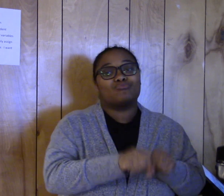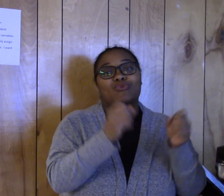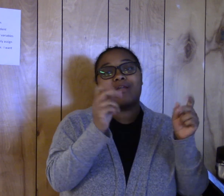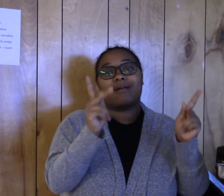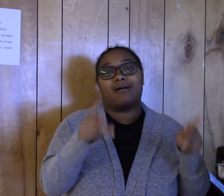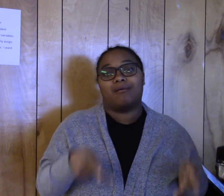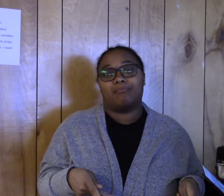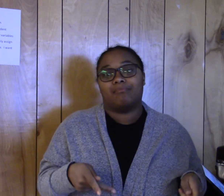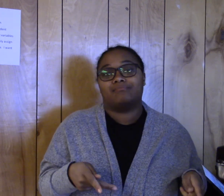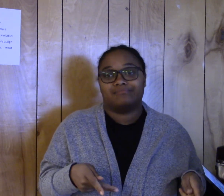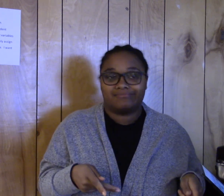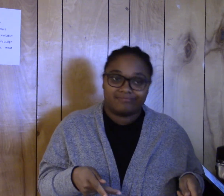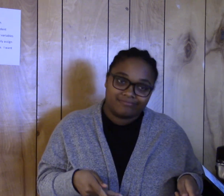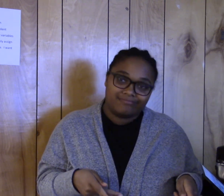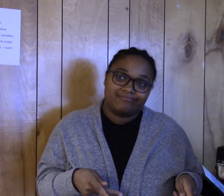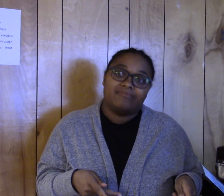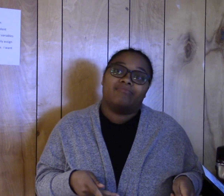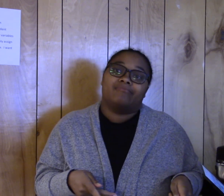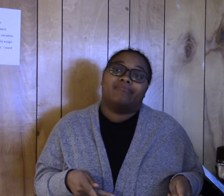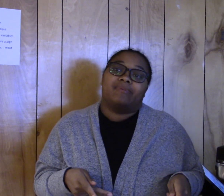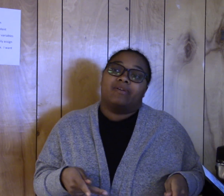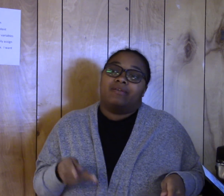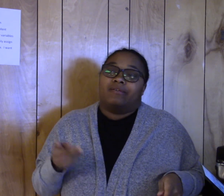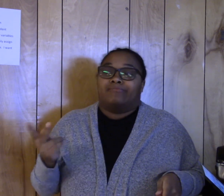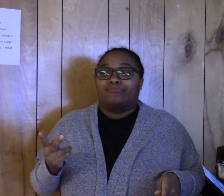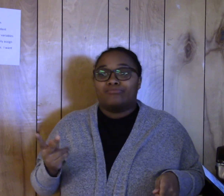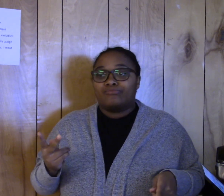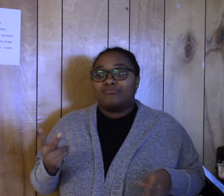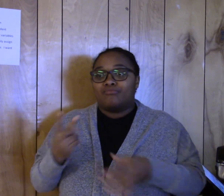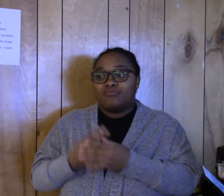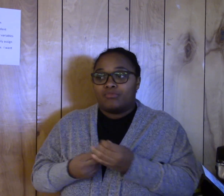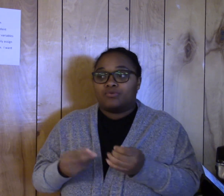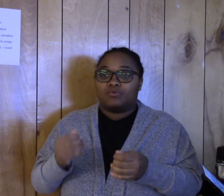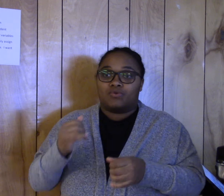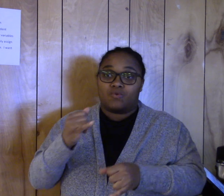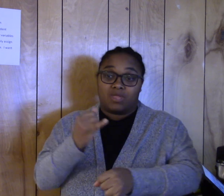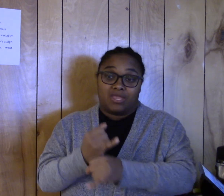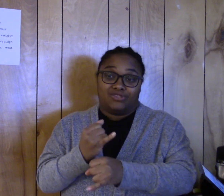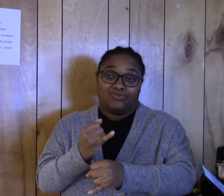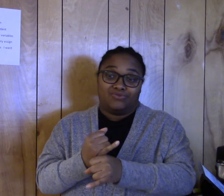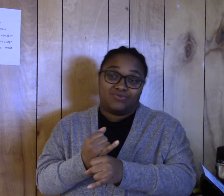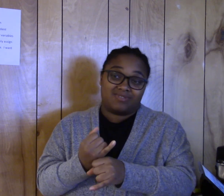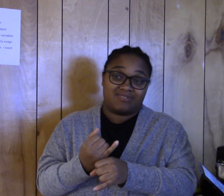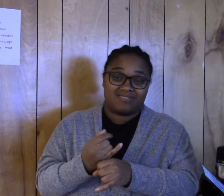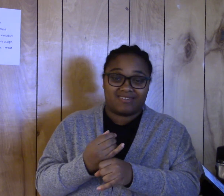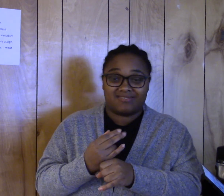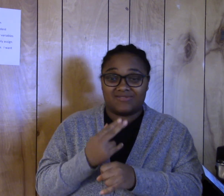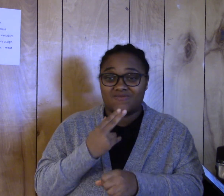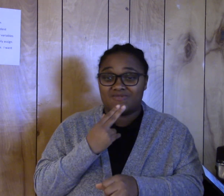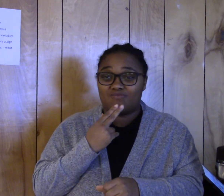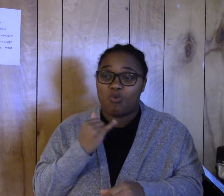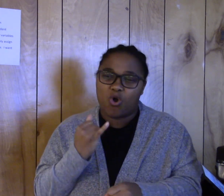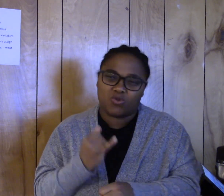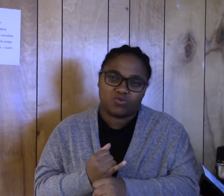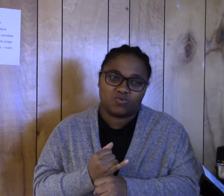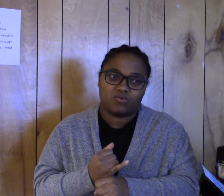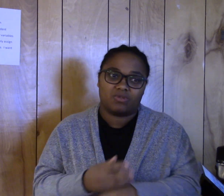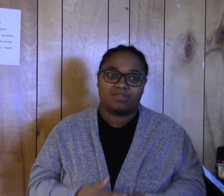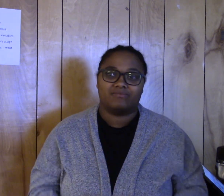And they're both going to a school that's small. How easy would it be to totally avoid somebody you really don't